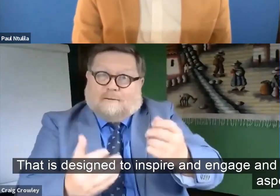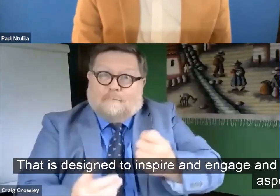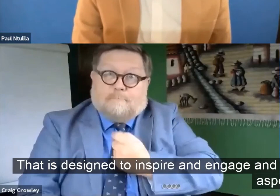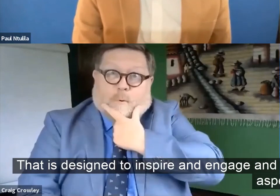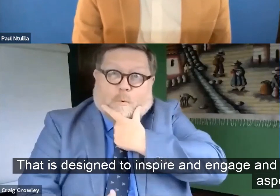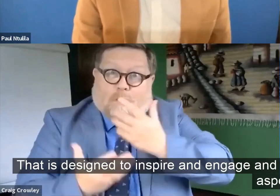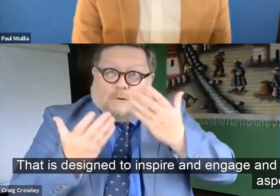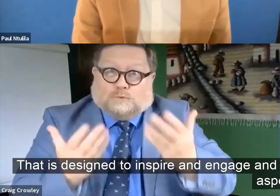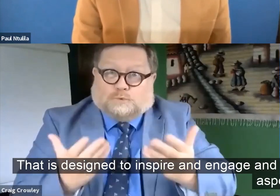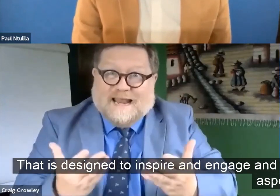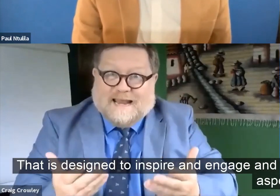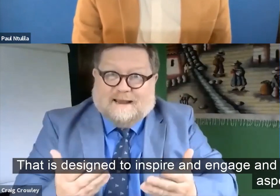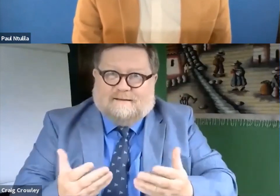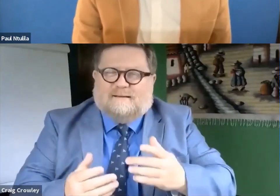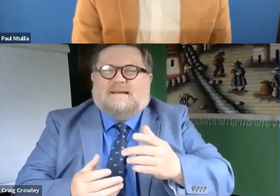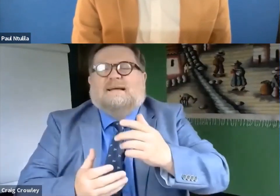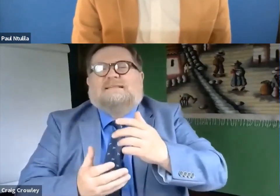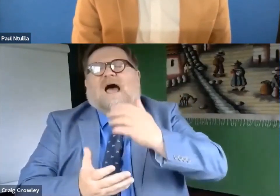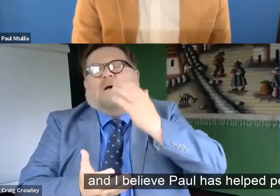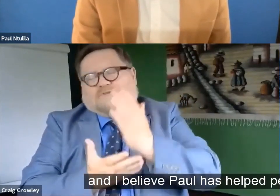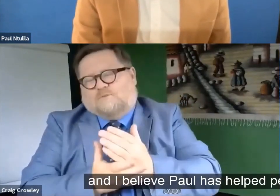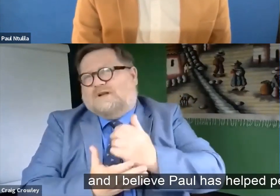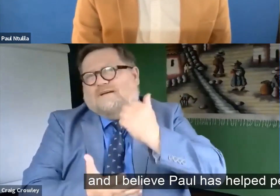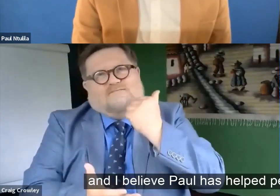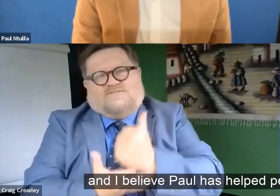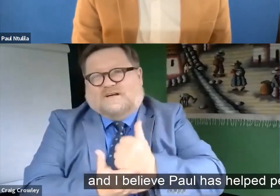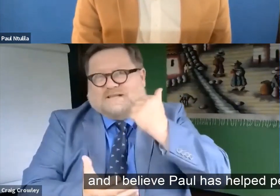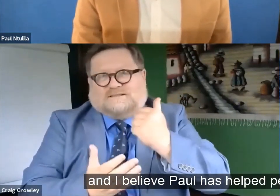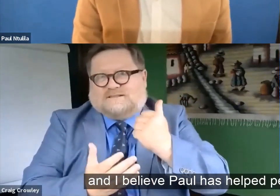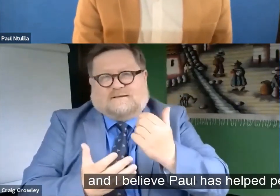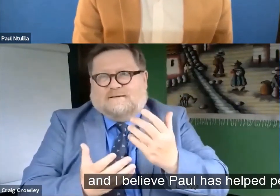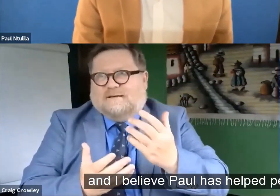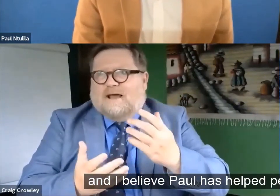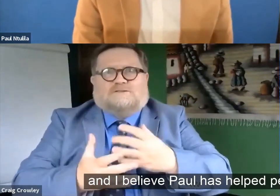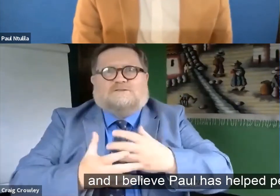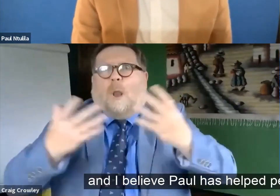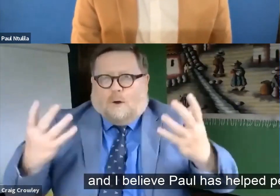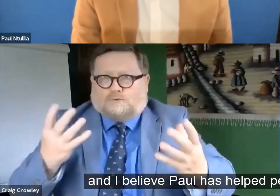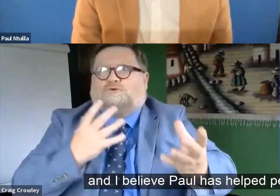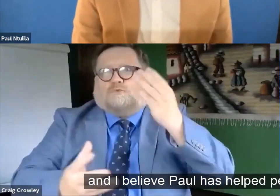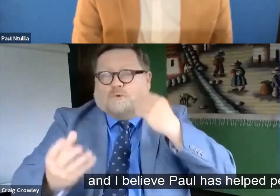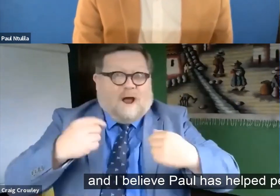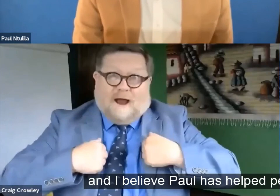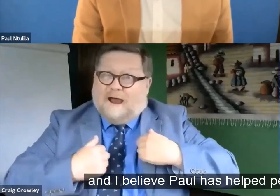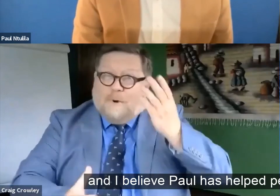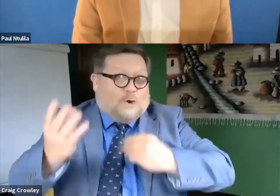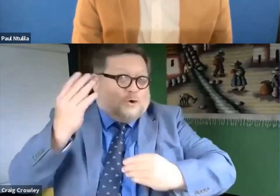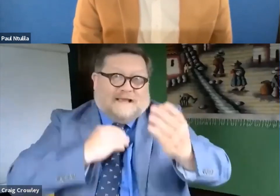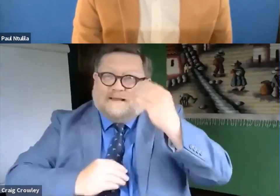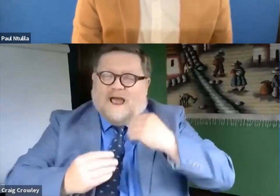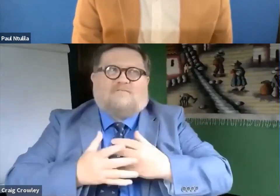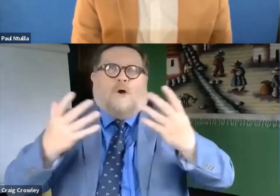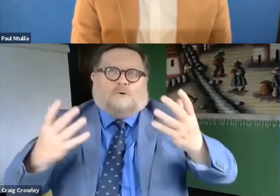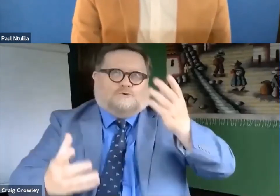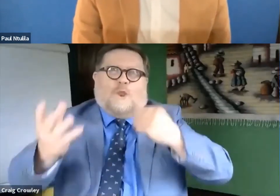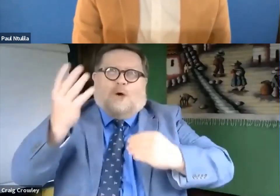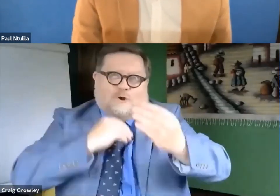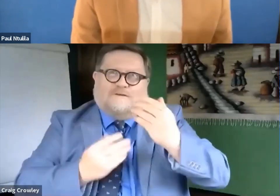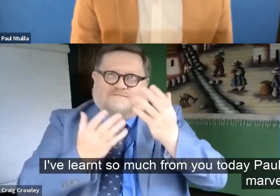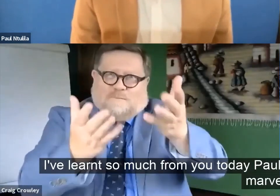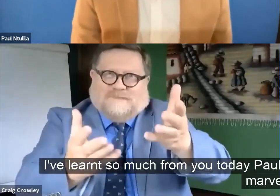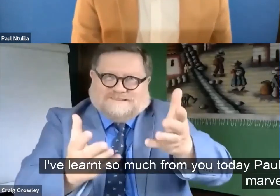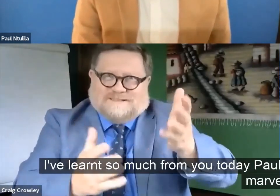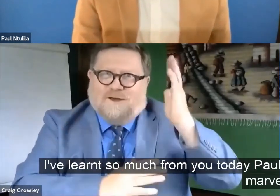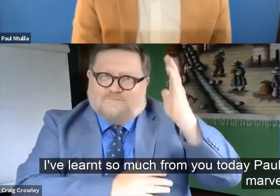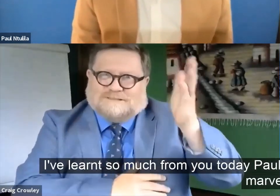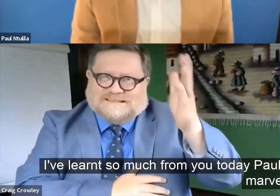positive aspect. And I believe Paul has helped people achieve that goal today. I've learned